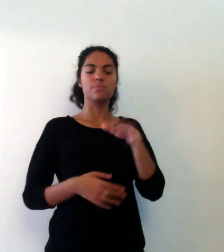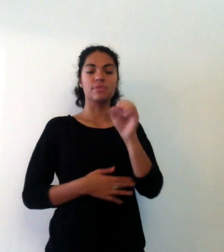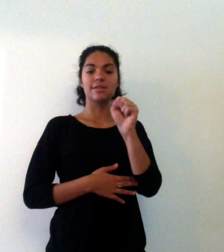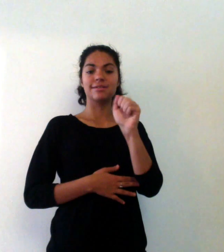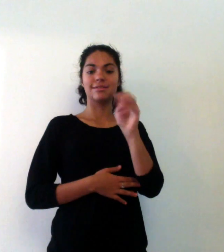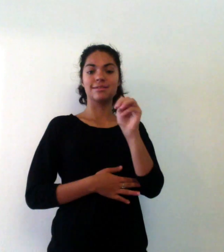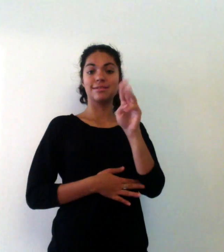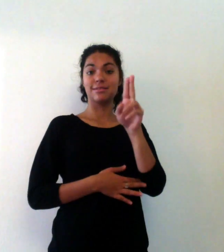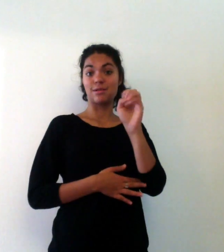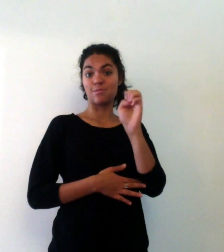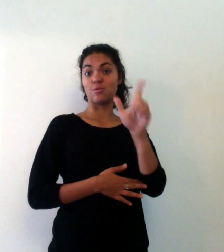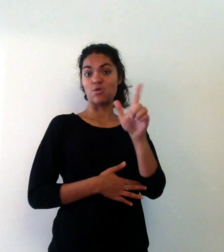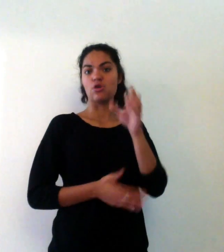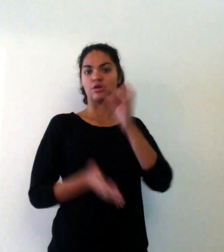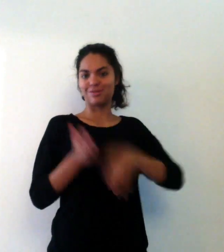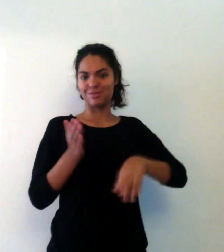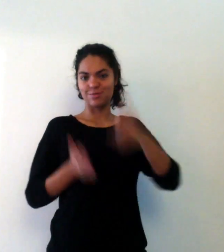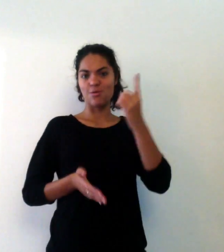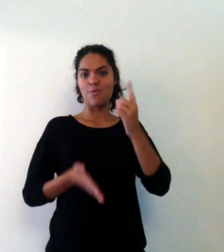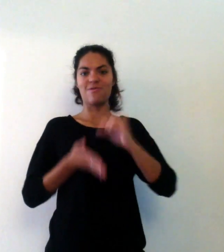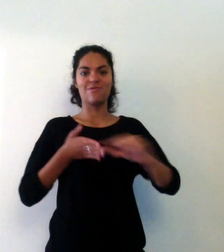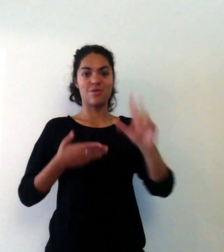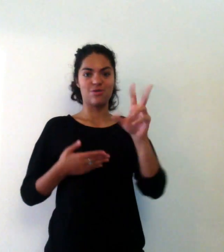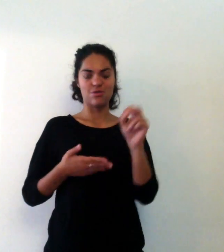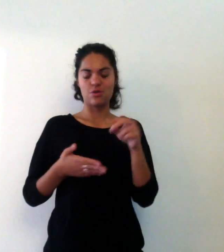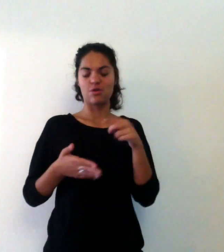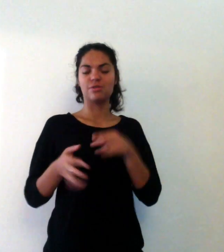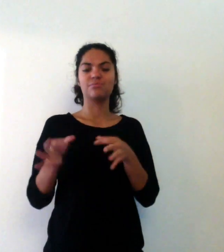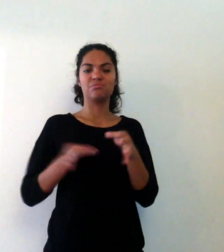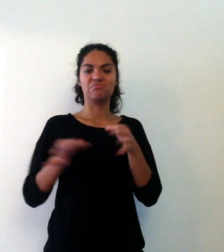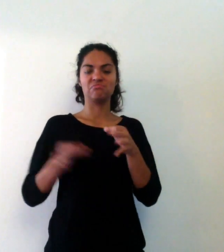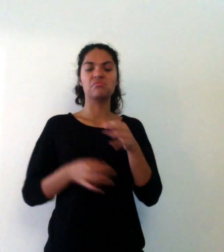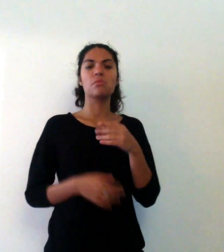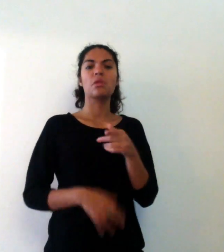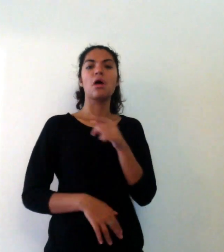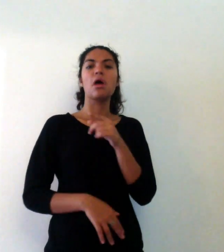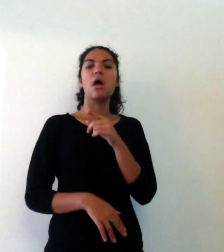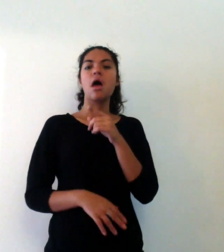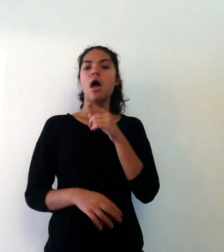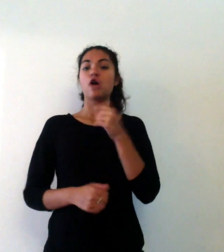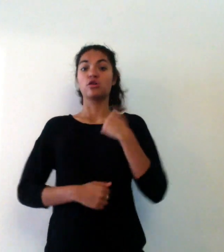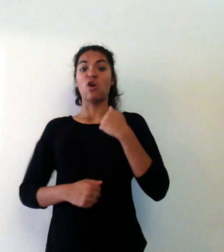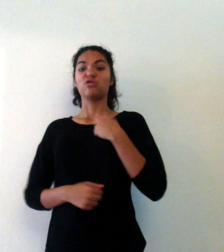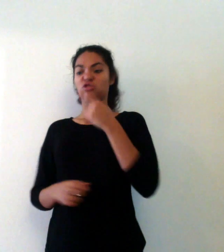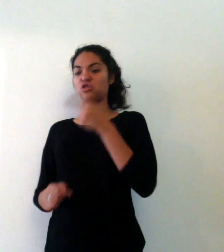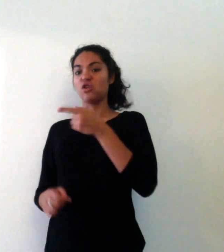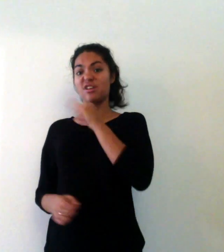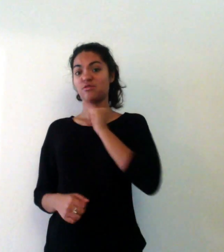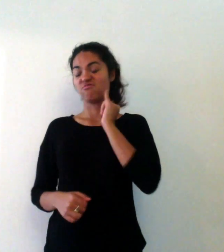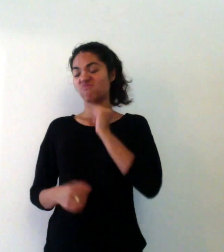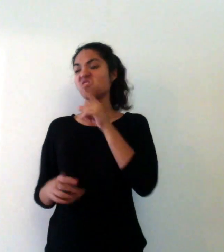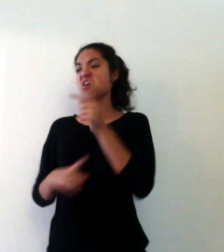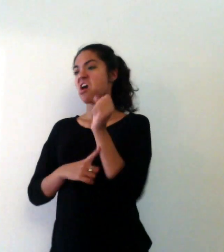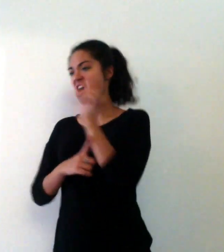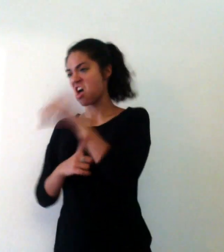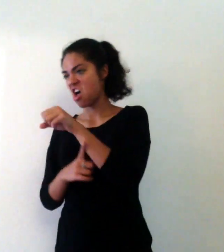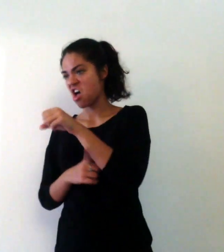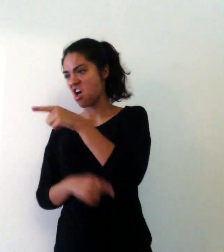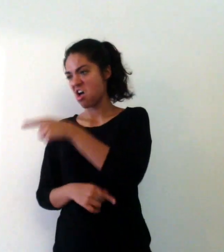the soldiers, 200 of them who'd gone to beat out the Amalekites, came back victorious. And they looked at David and said to him, "Look, we did this on our